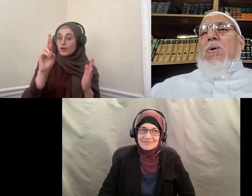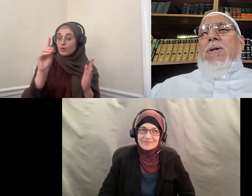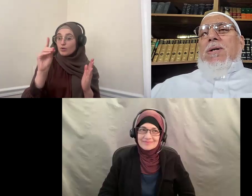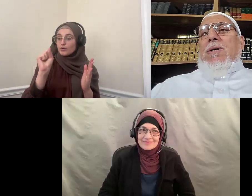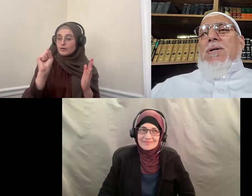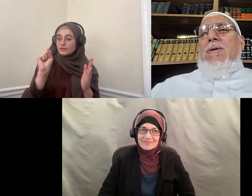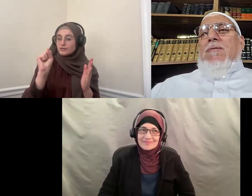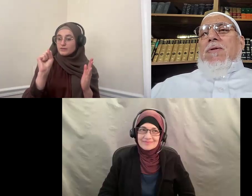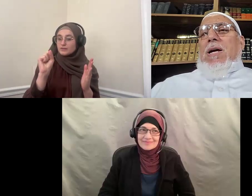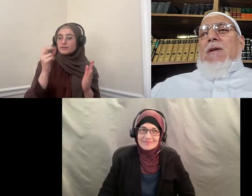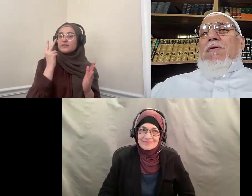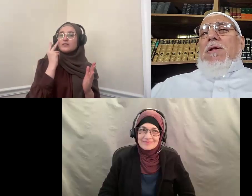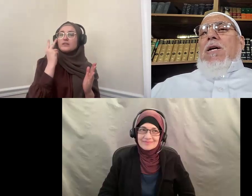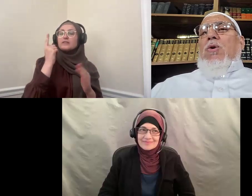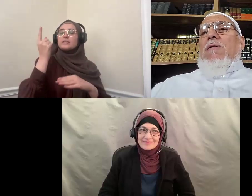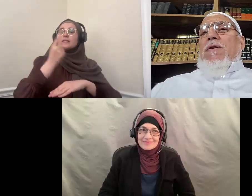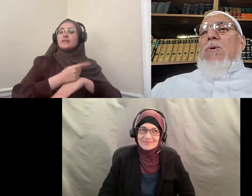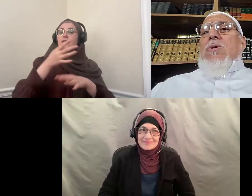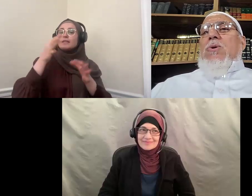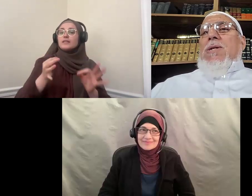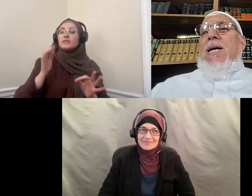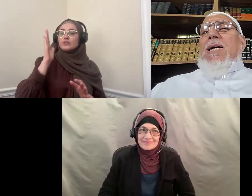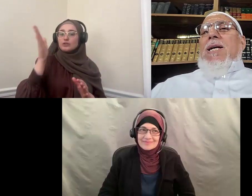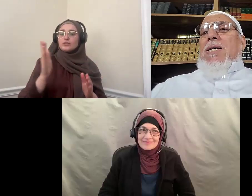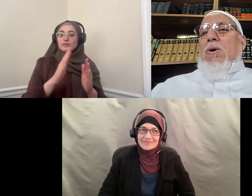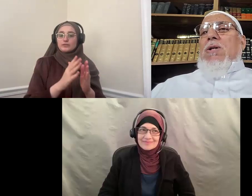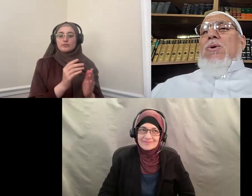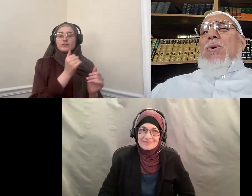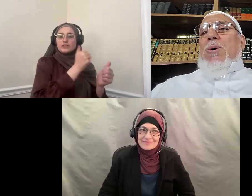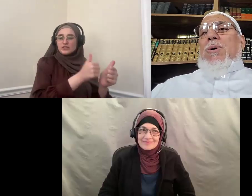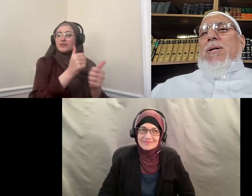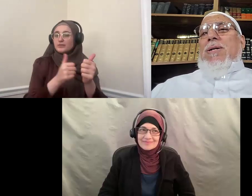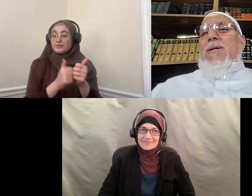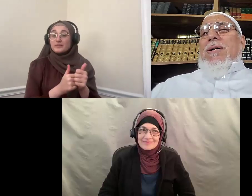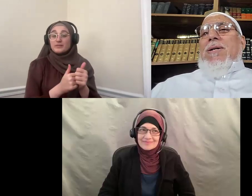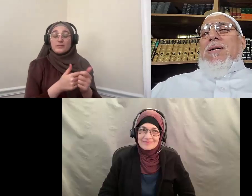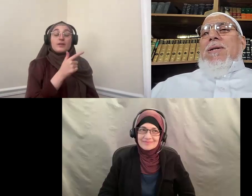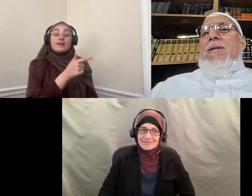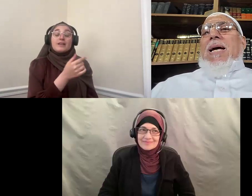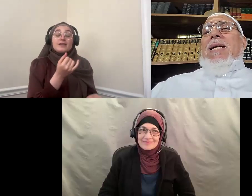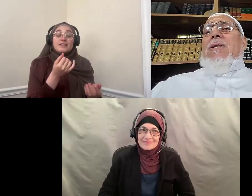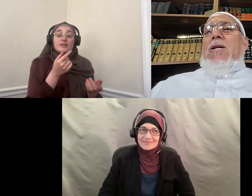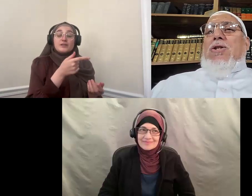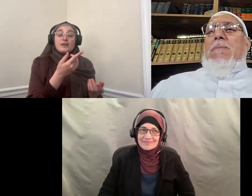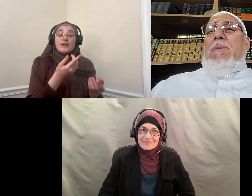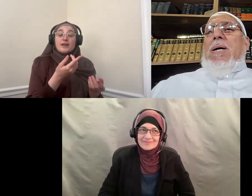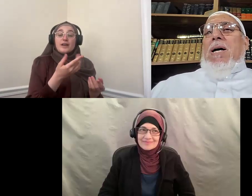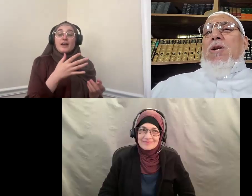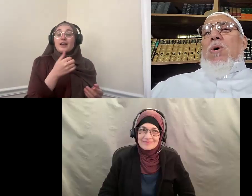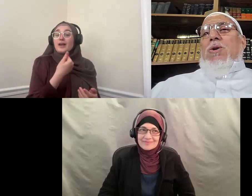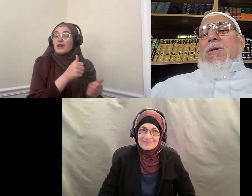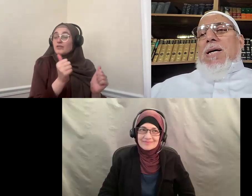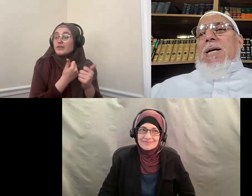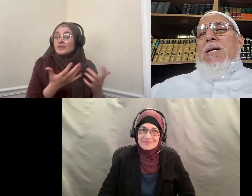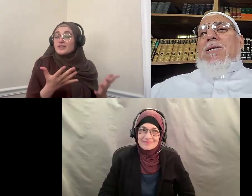is recorded. Everything you refuse to say is also recorded. The intention